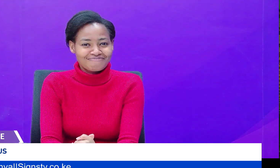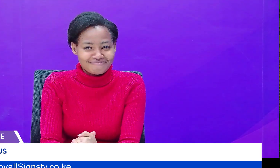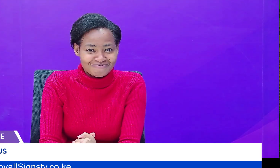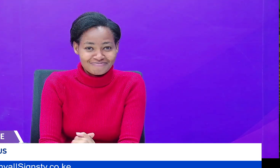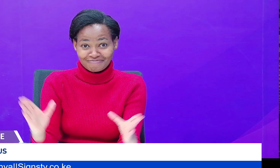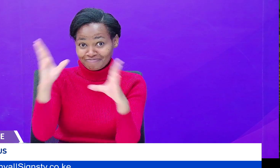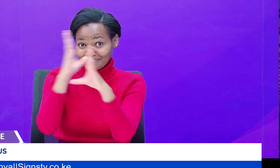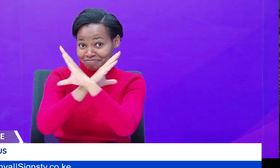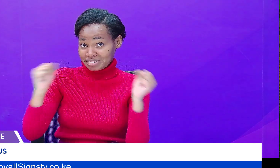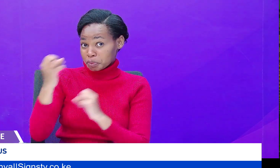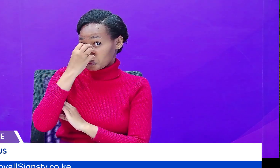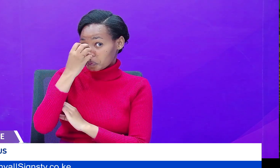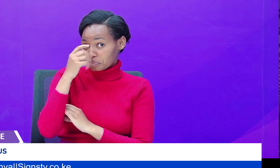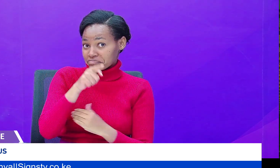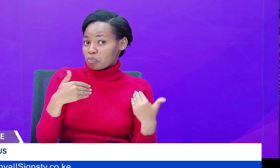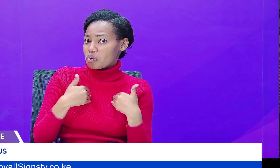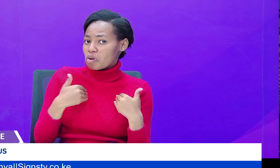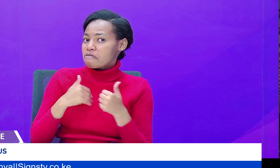Omondi. On to our first news item.